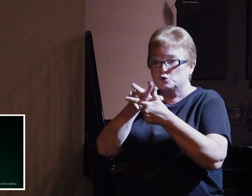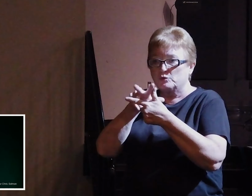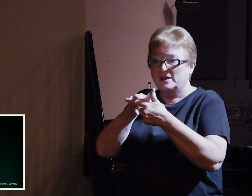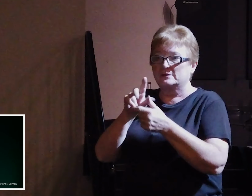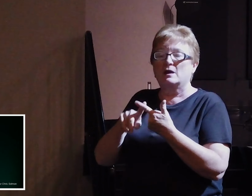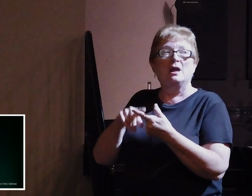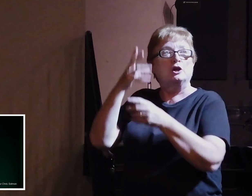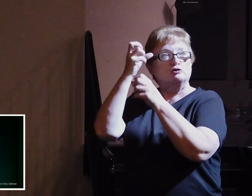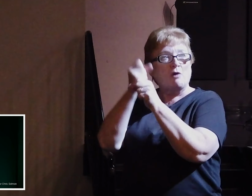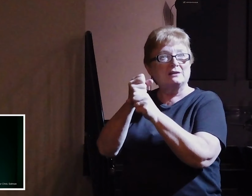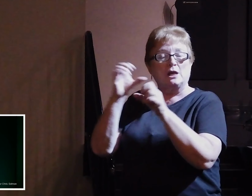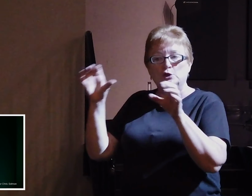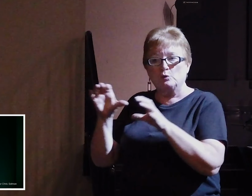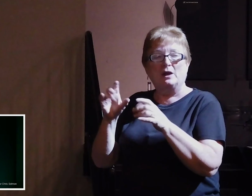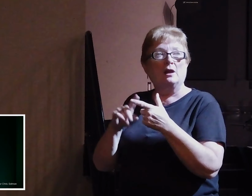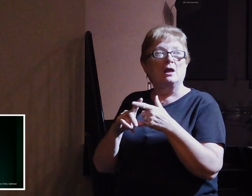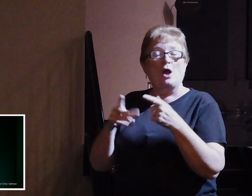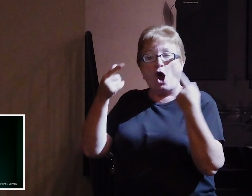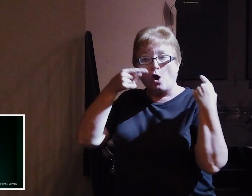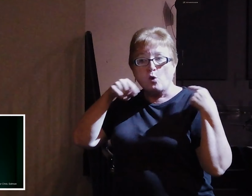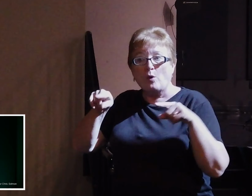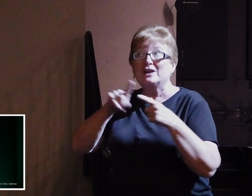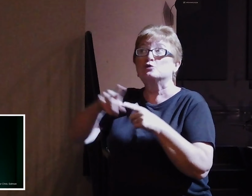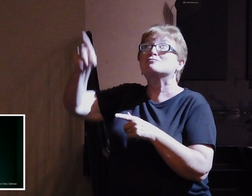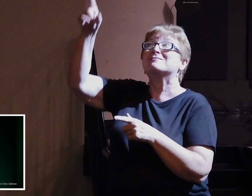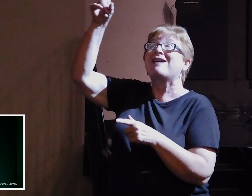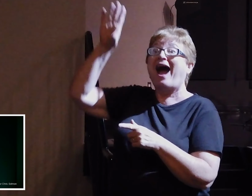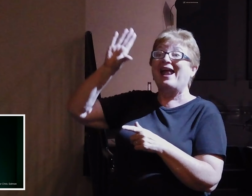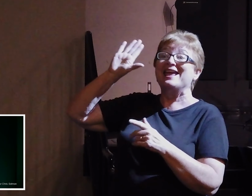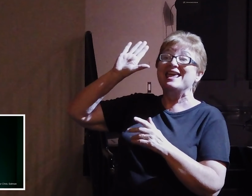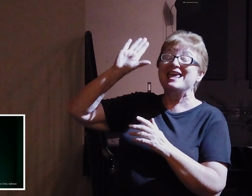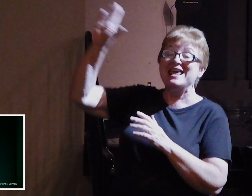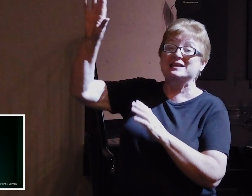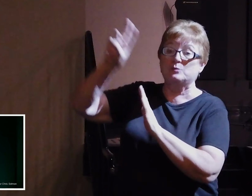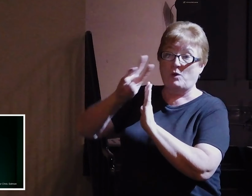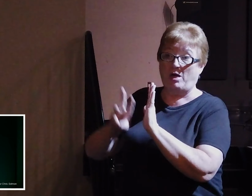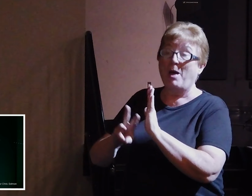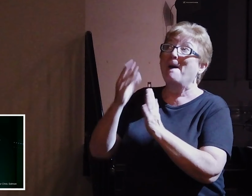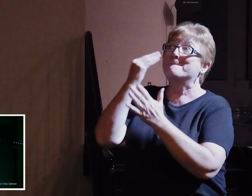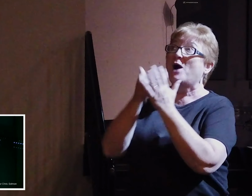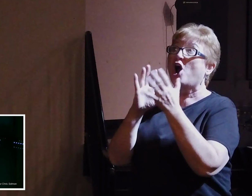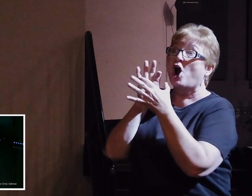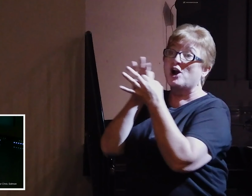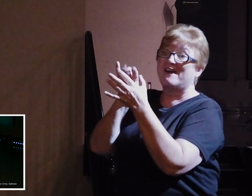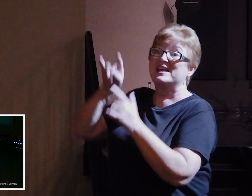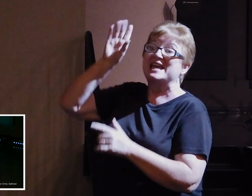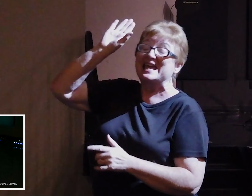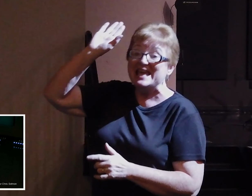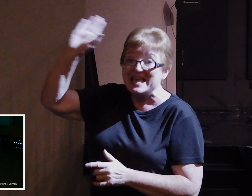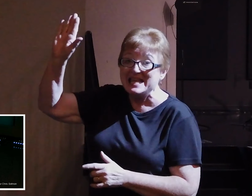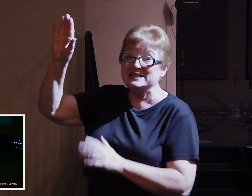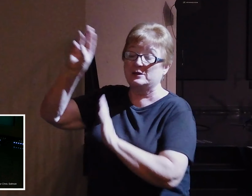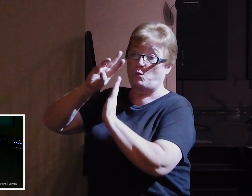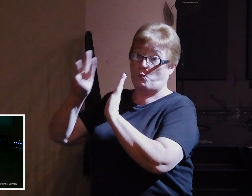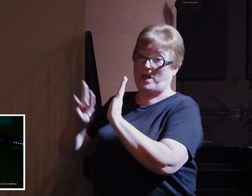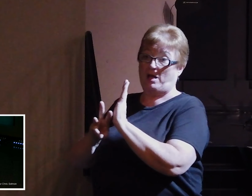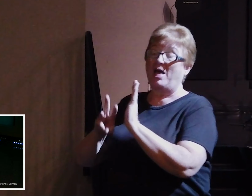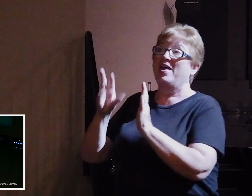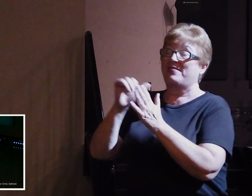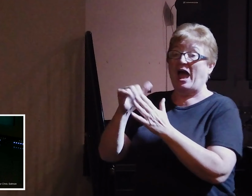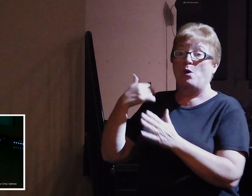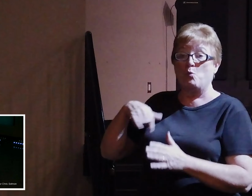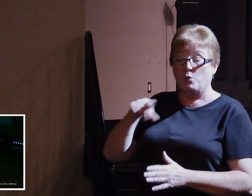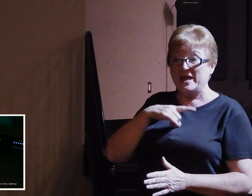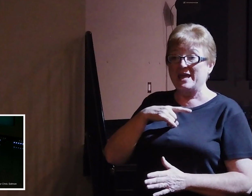and we got to realize it says according to God's will, that means it's part of God's will that we would suffer. Not that God's super excited